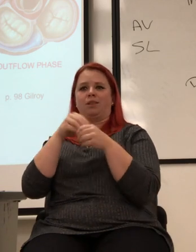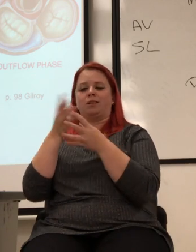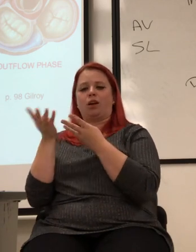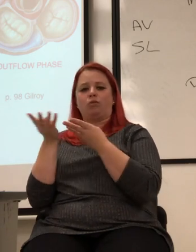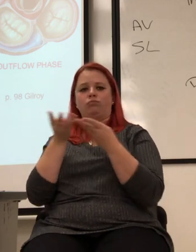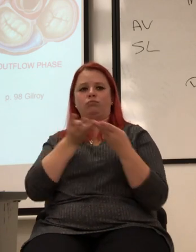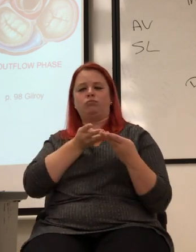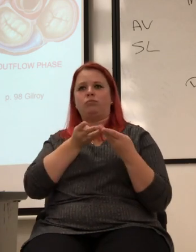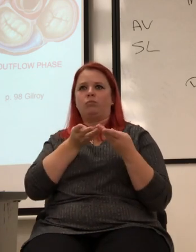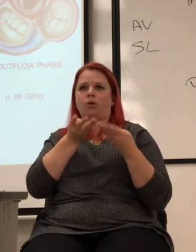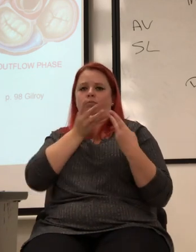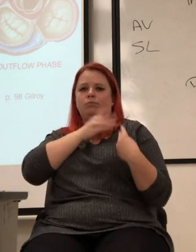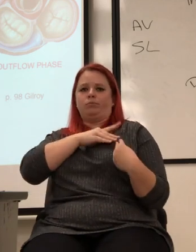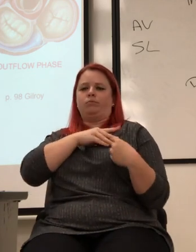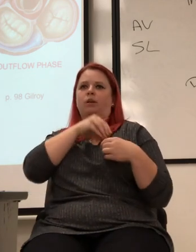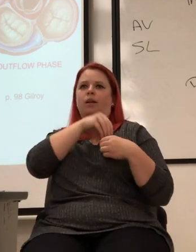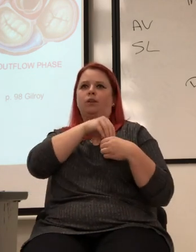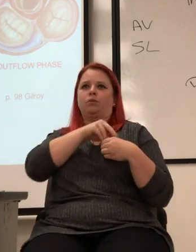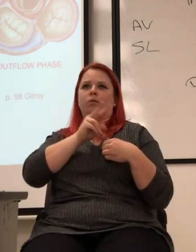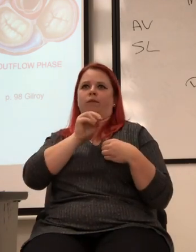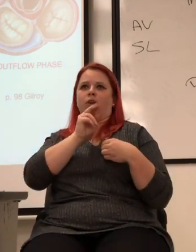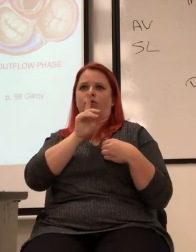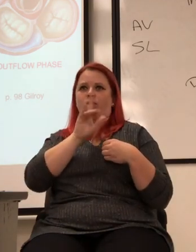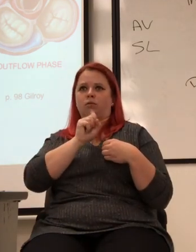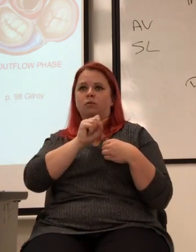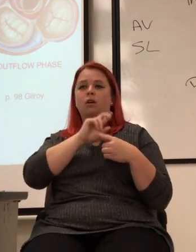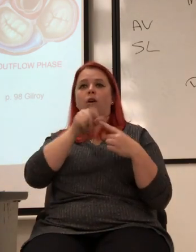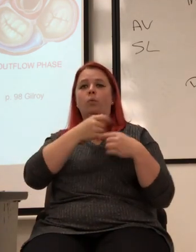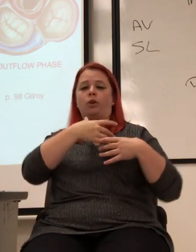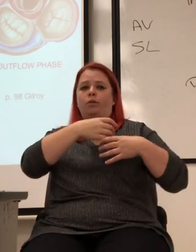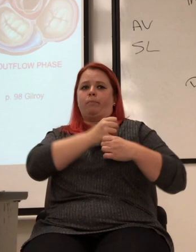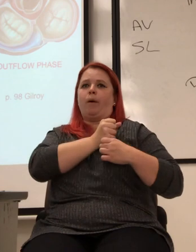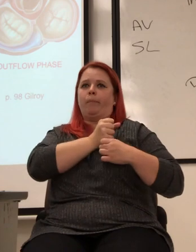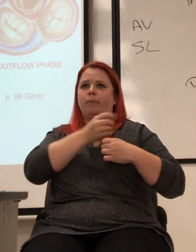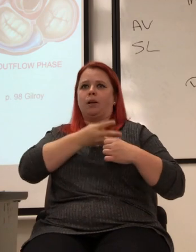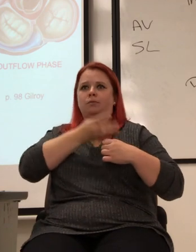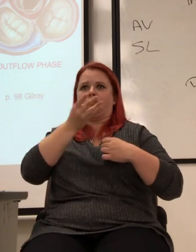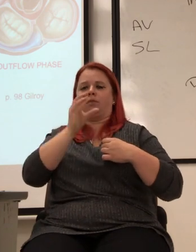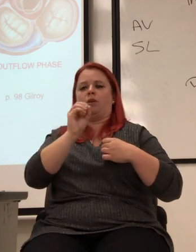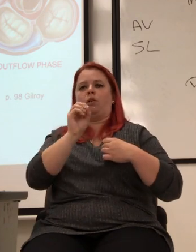up. Now, when you're ready to pump, that's outflow.